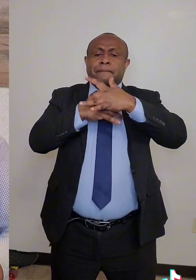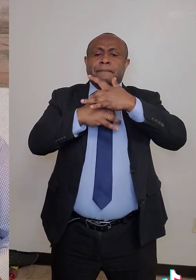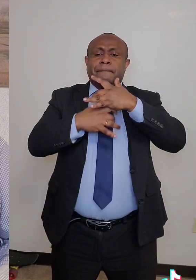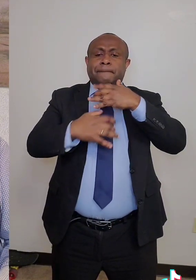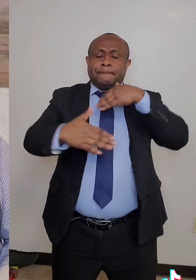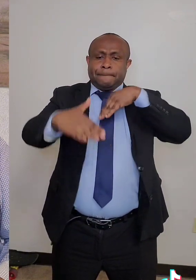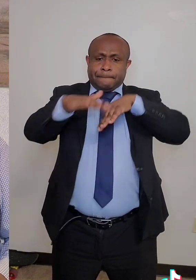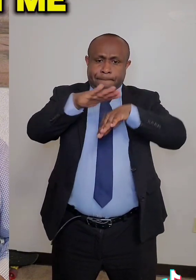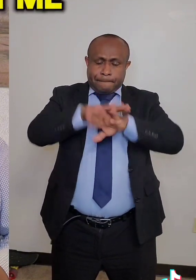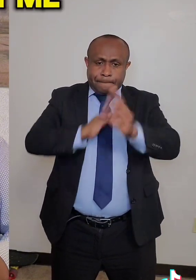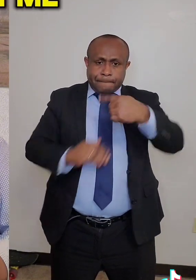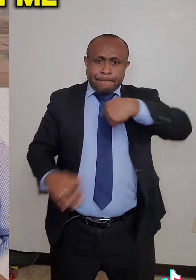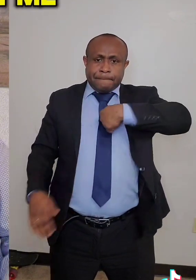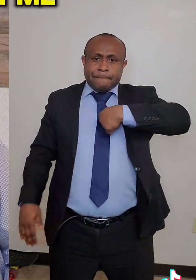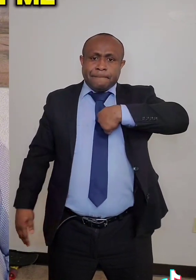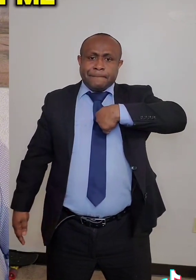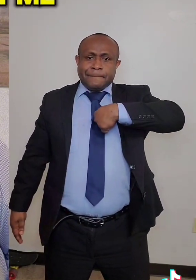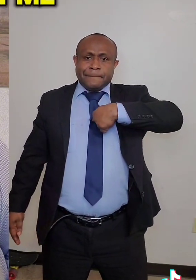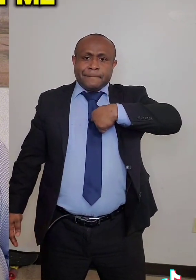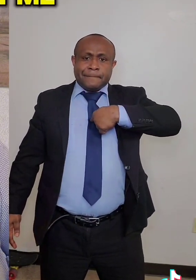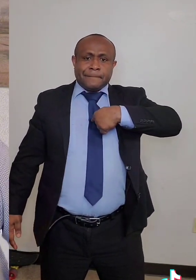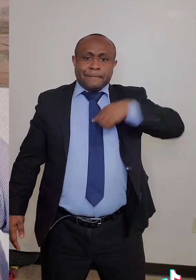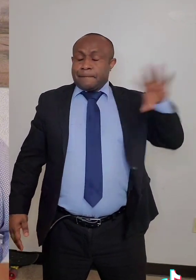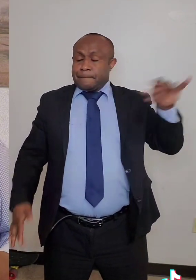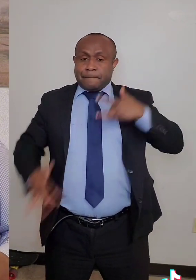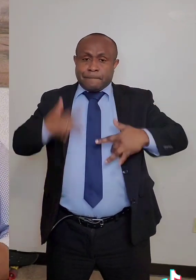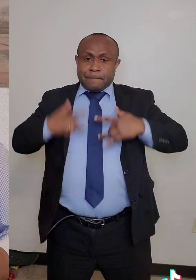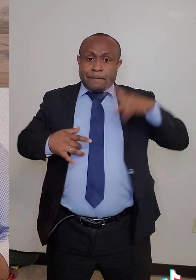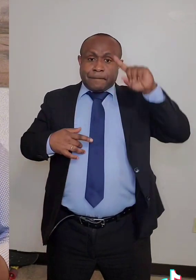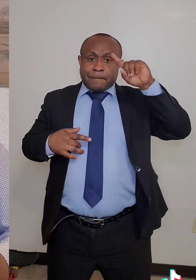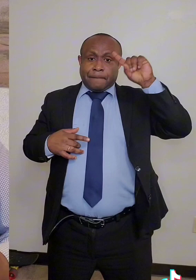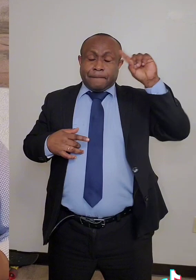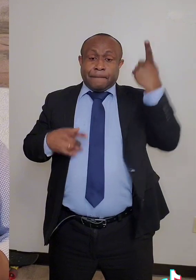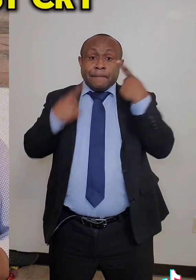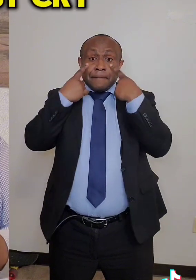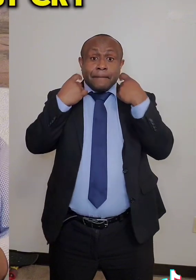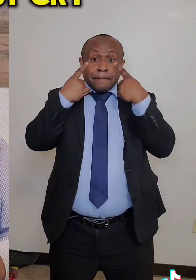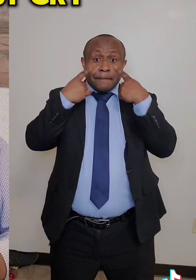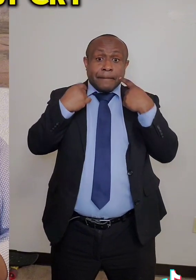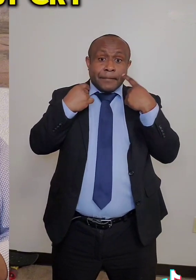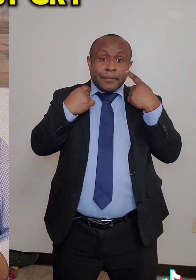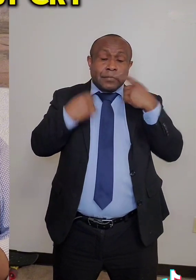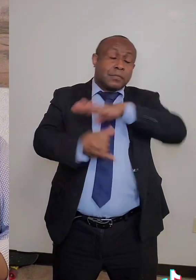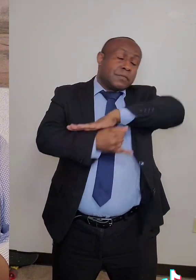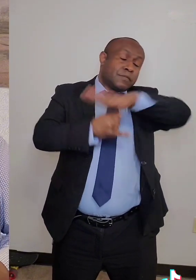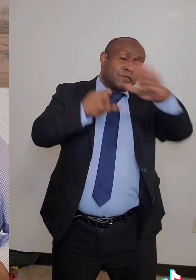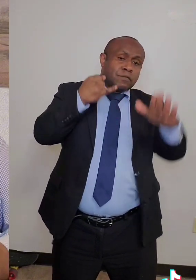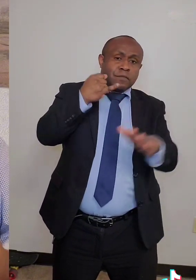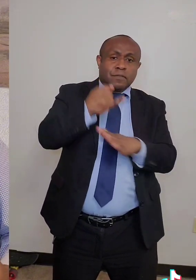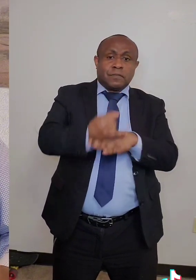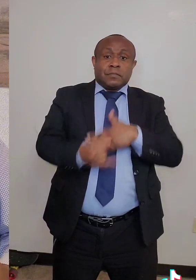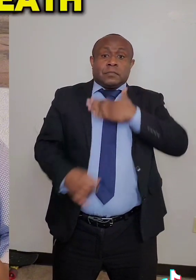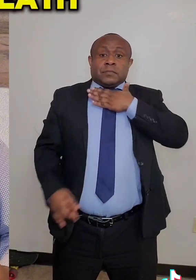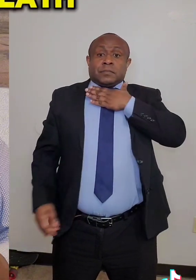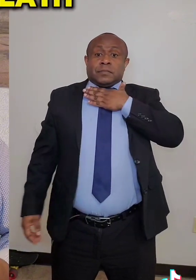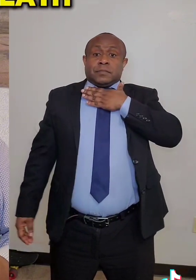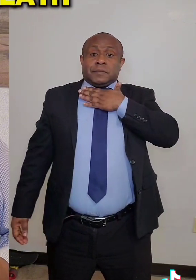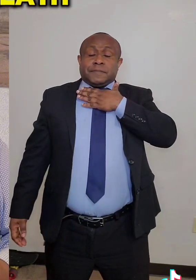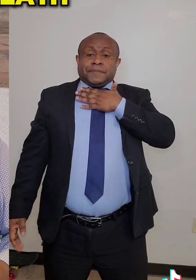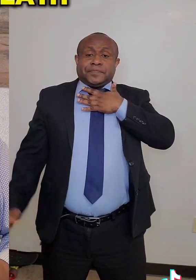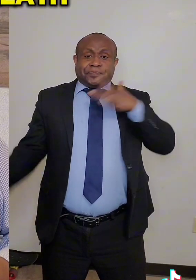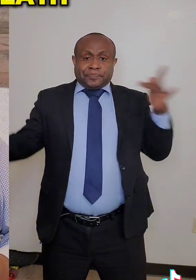of Christ in me. From life's first cry to